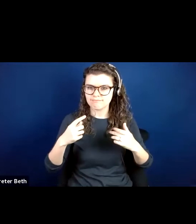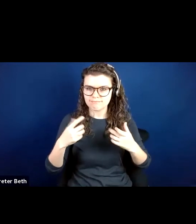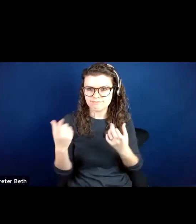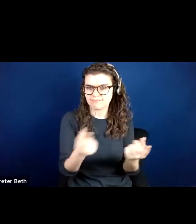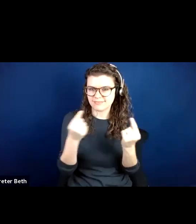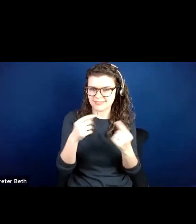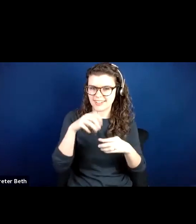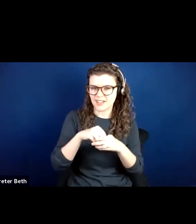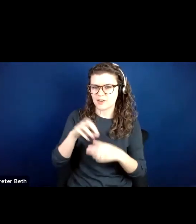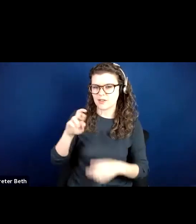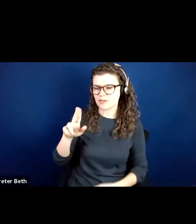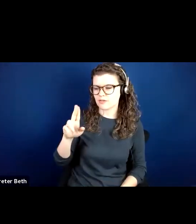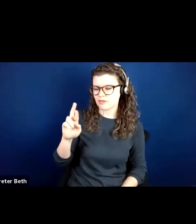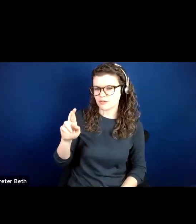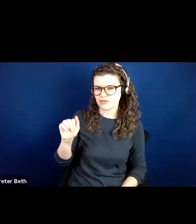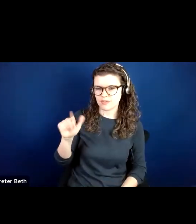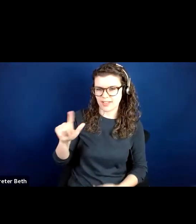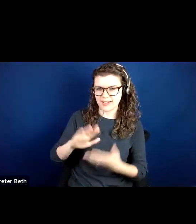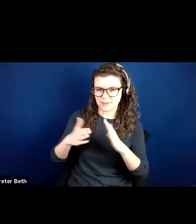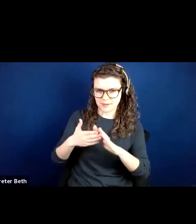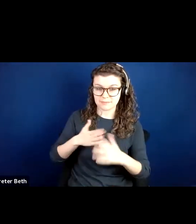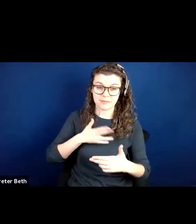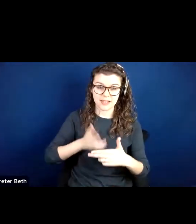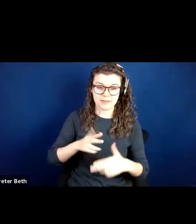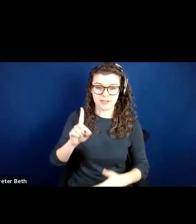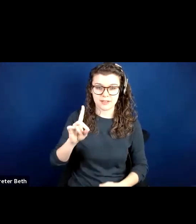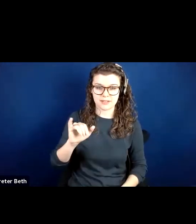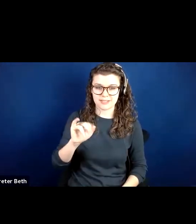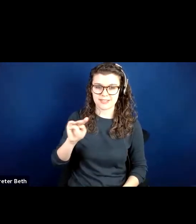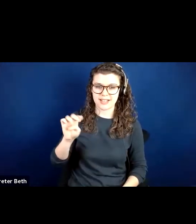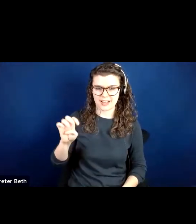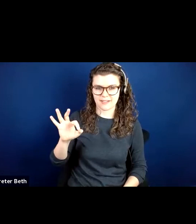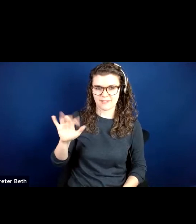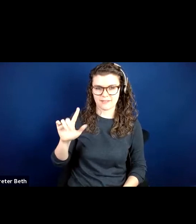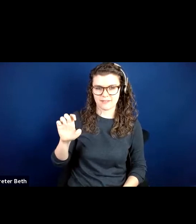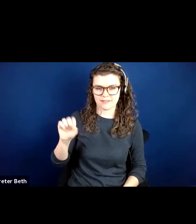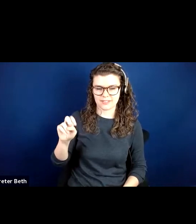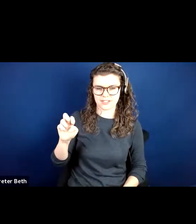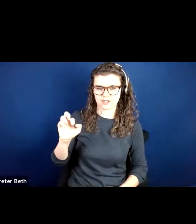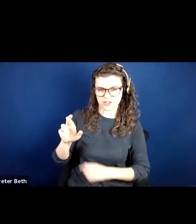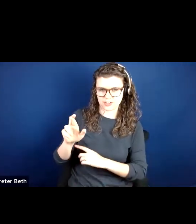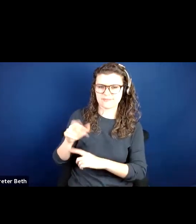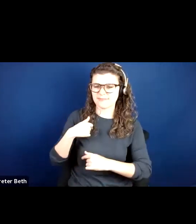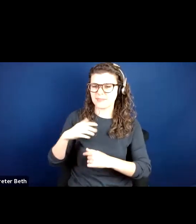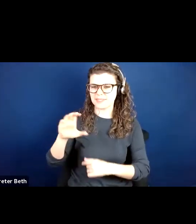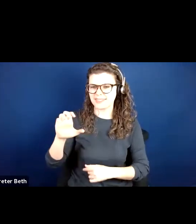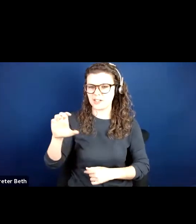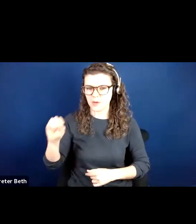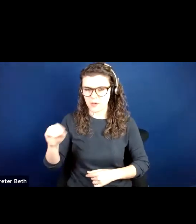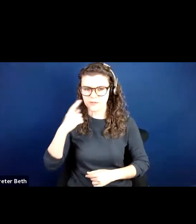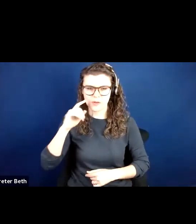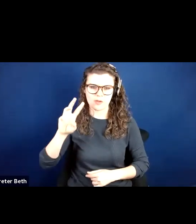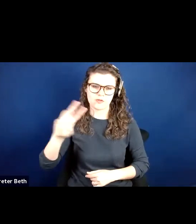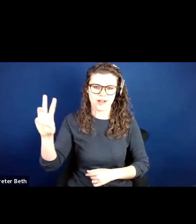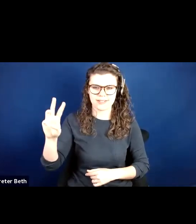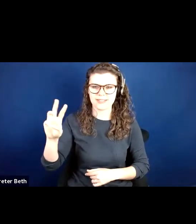Diane Fleeser. I'm the Chief Executive Officer at Disability Network West Michigan. I use the pronouns